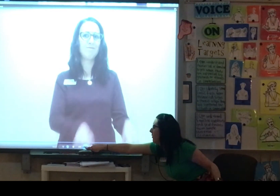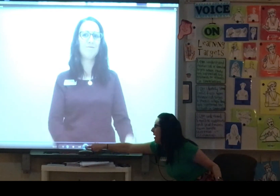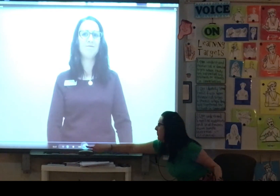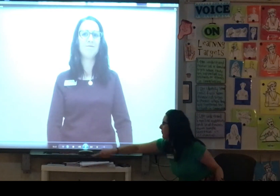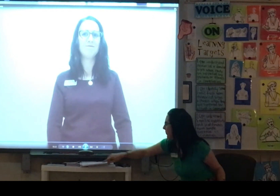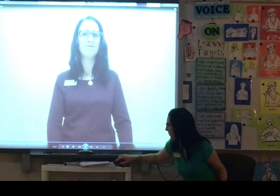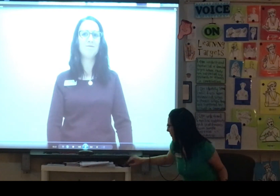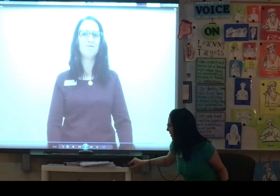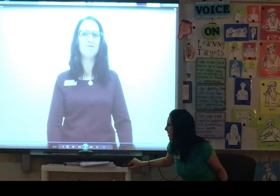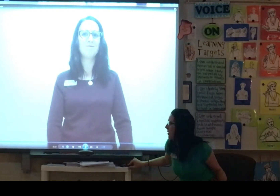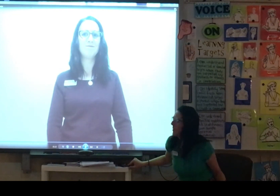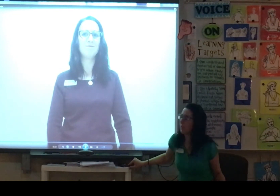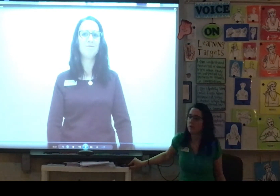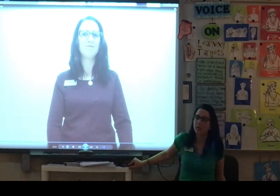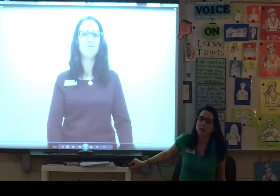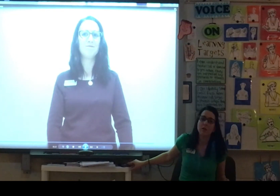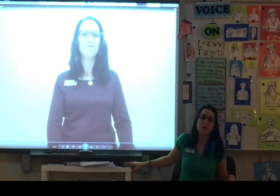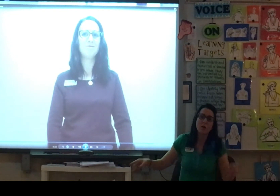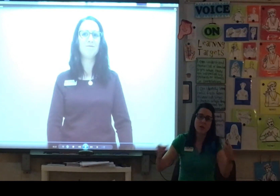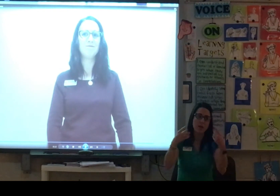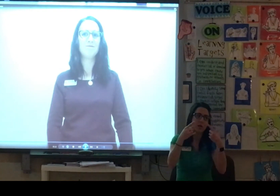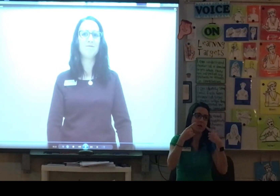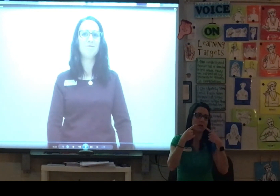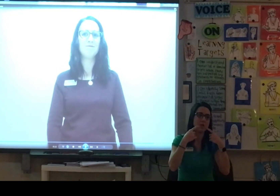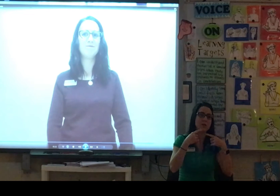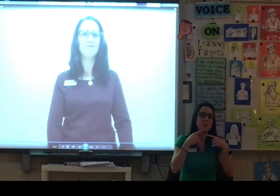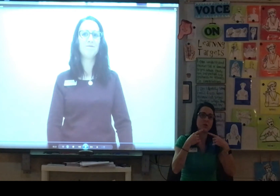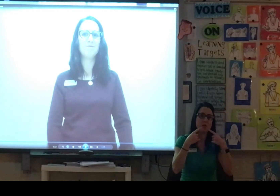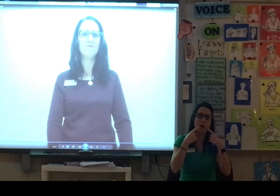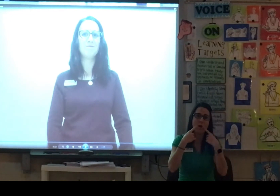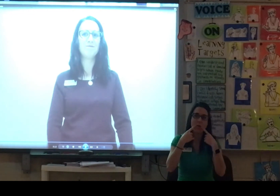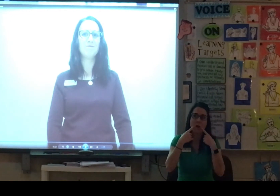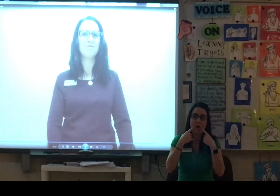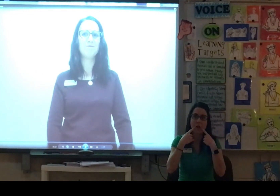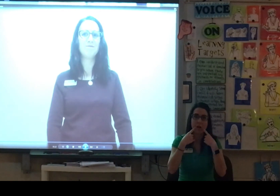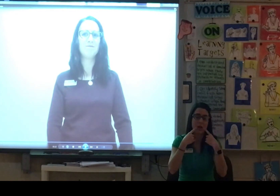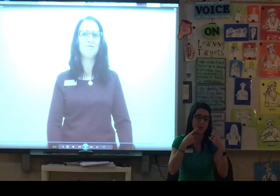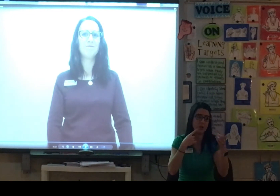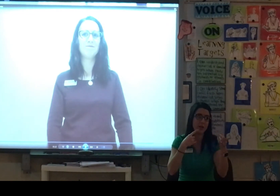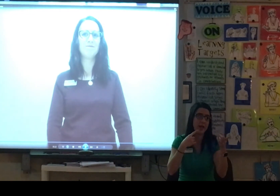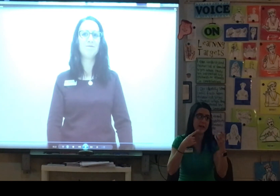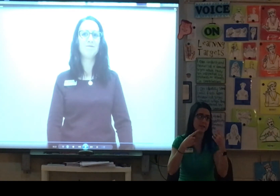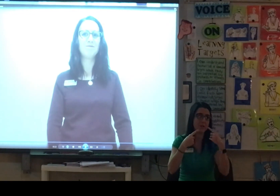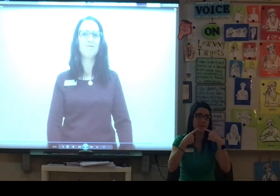Okay, Or maybe they said, or. no, good guess, but this